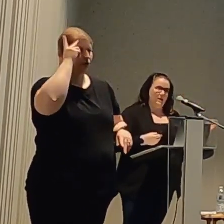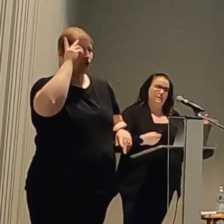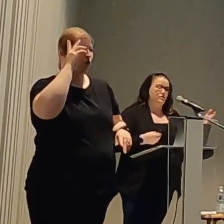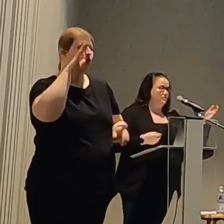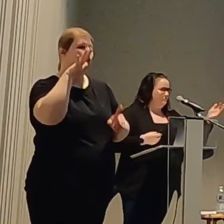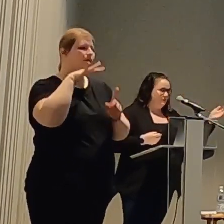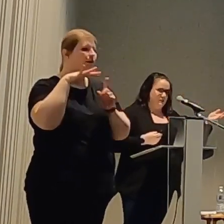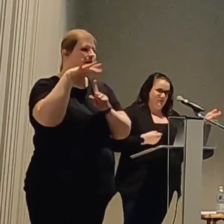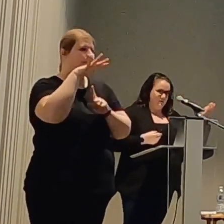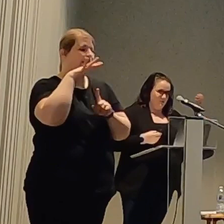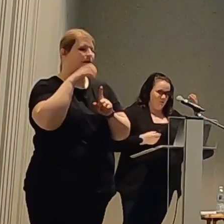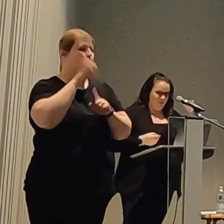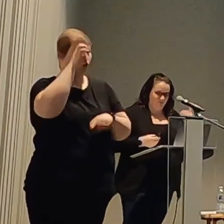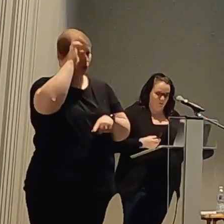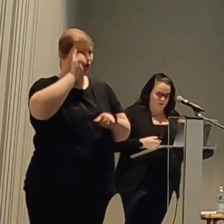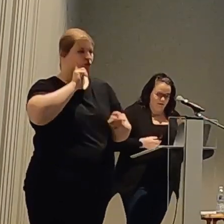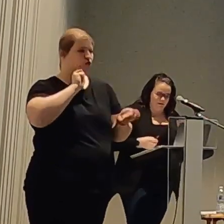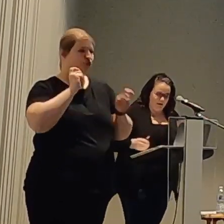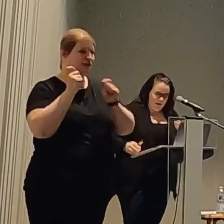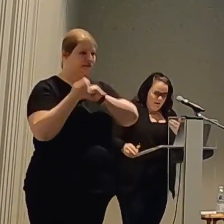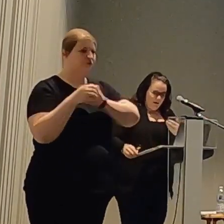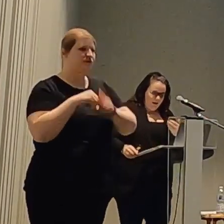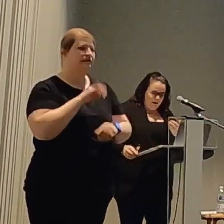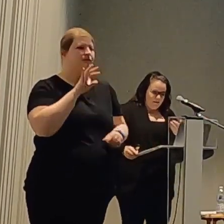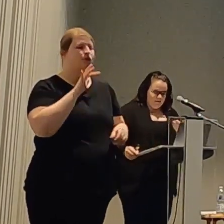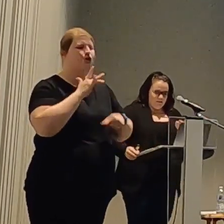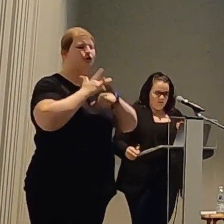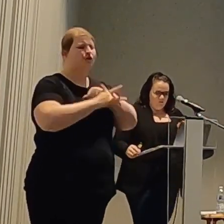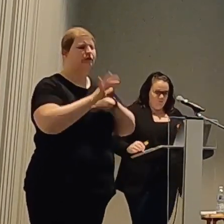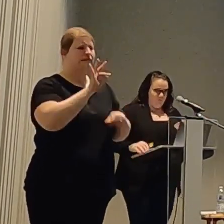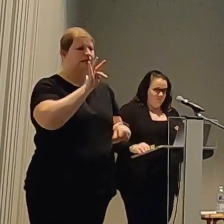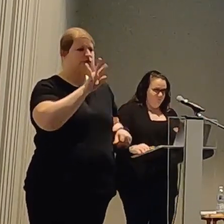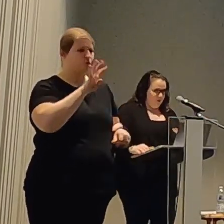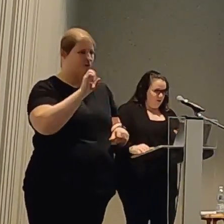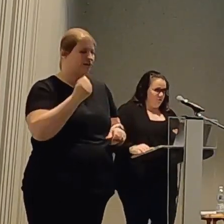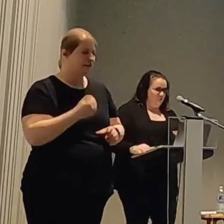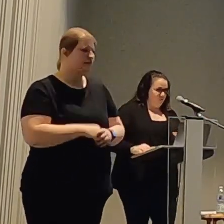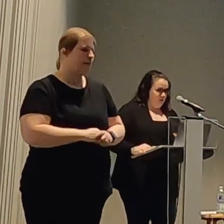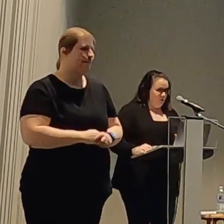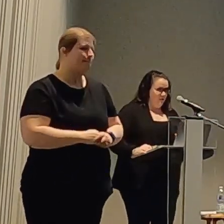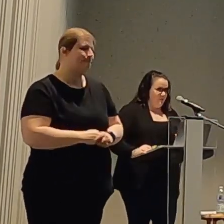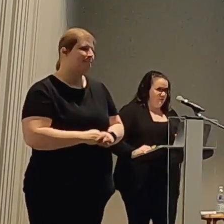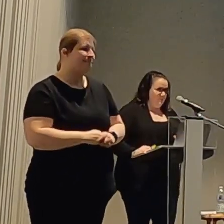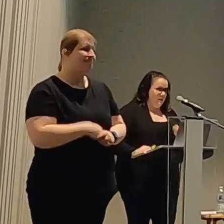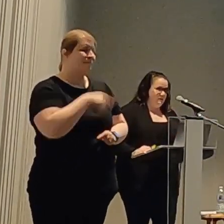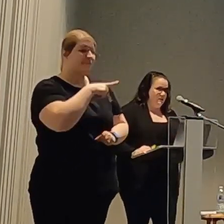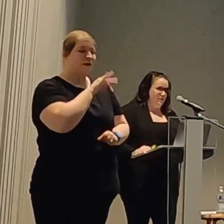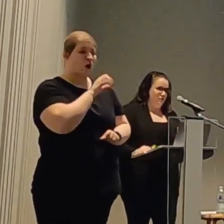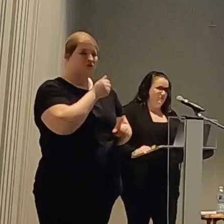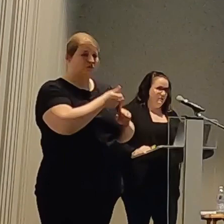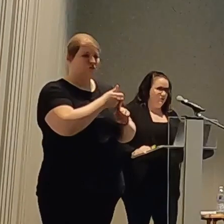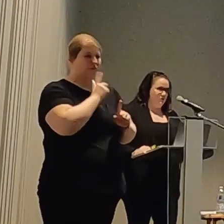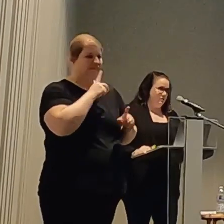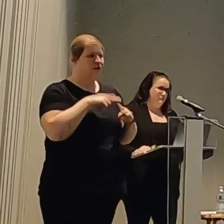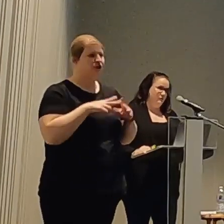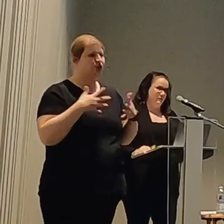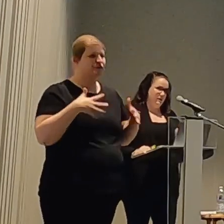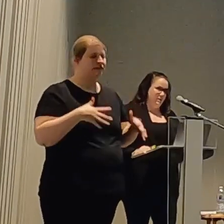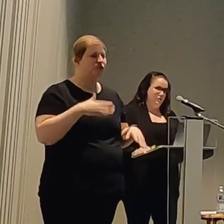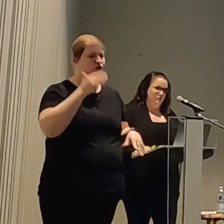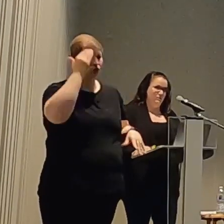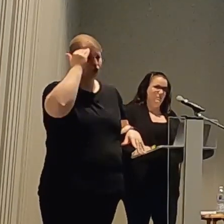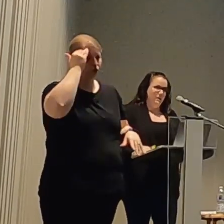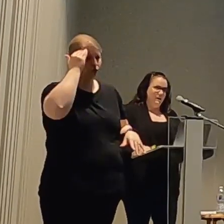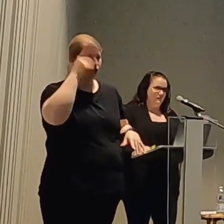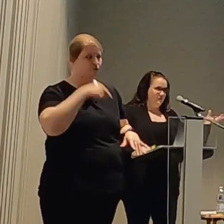Europe change into the early 40s. And Picasso was very nervous because he knew what this stood for,